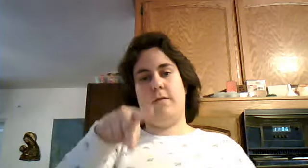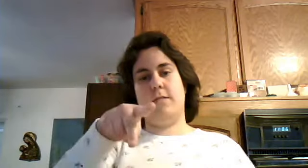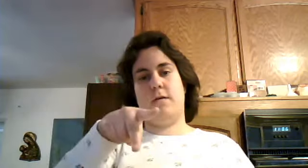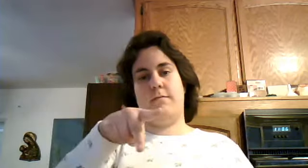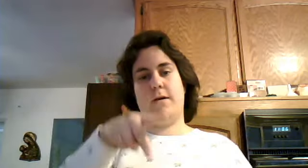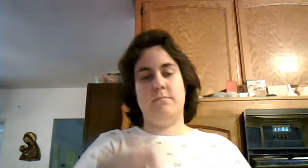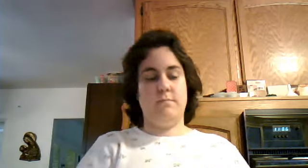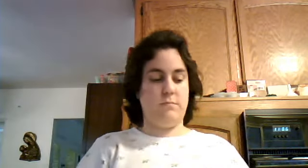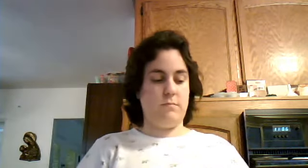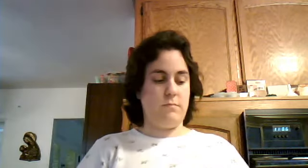Philadelphia.